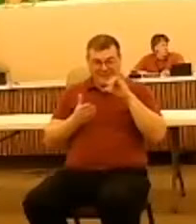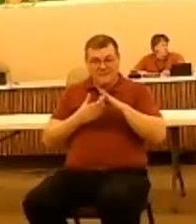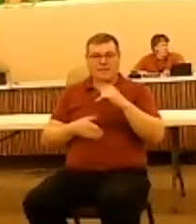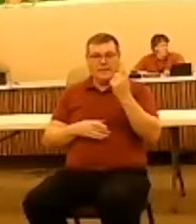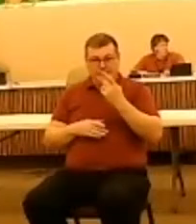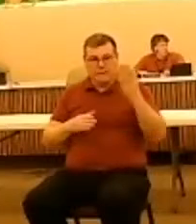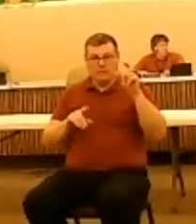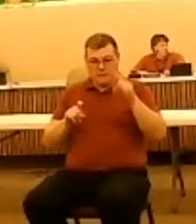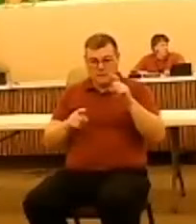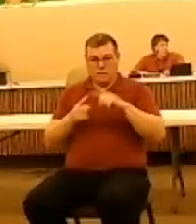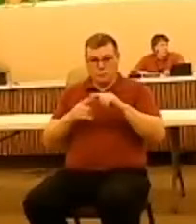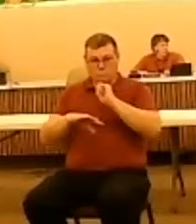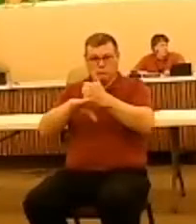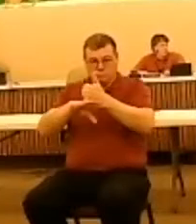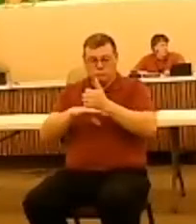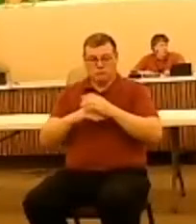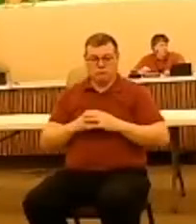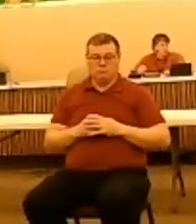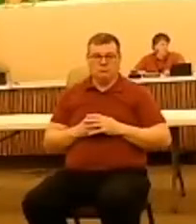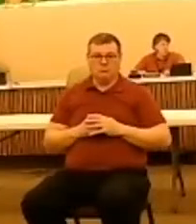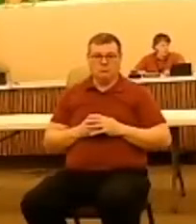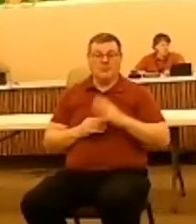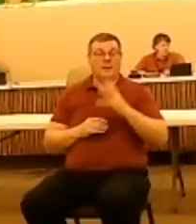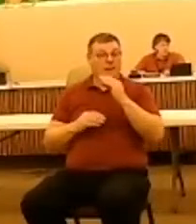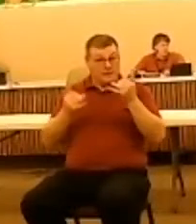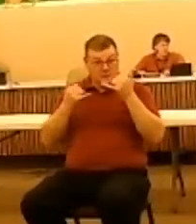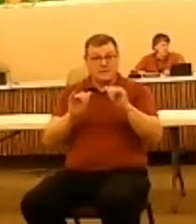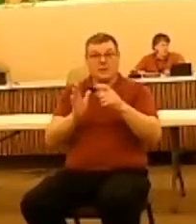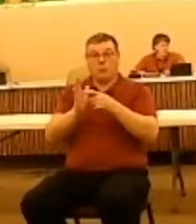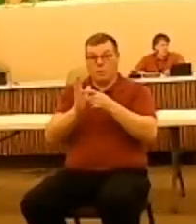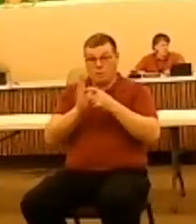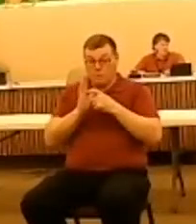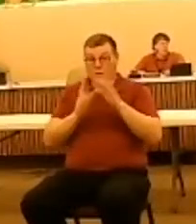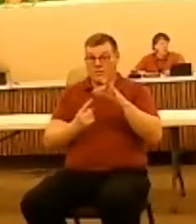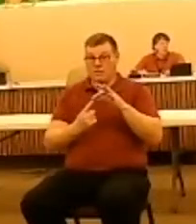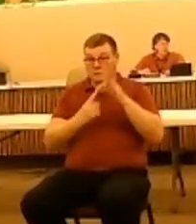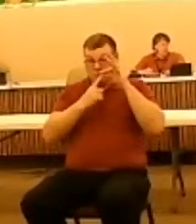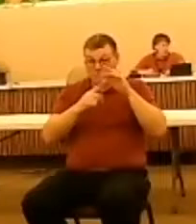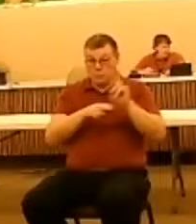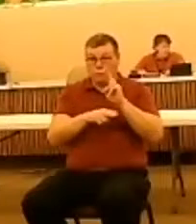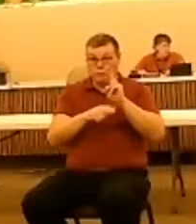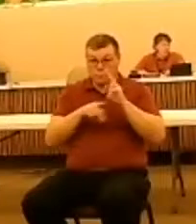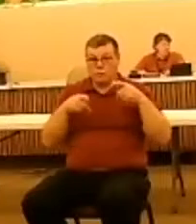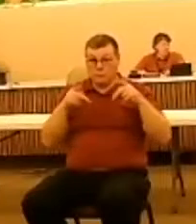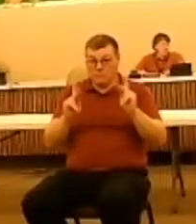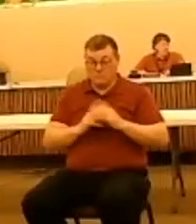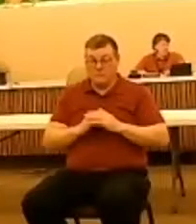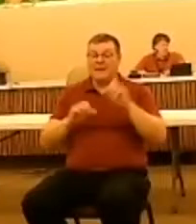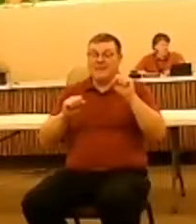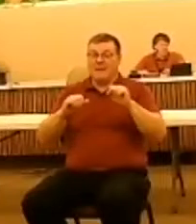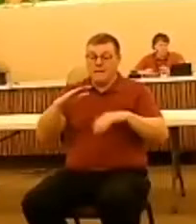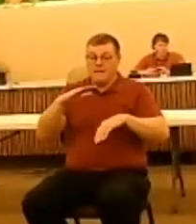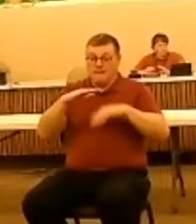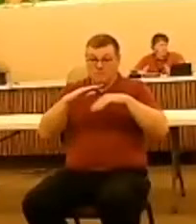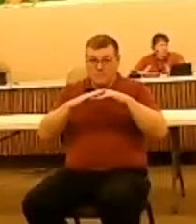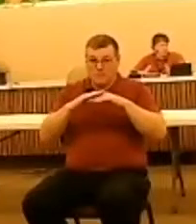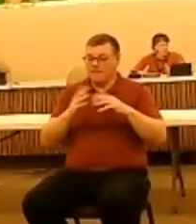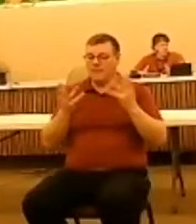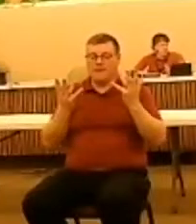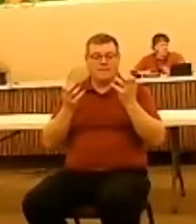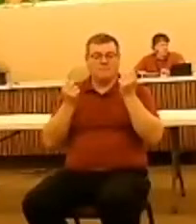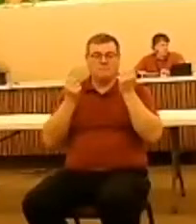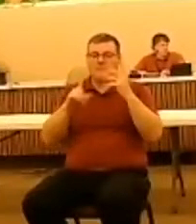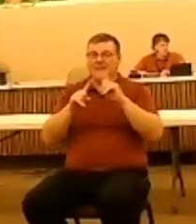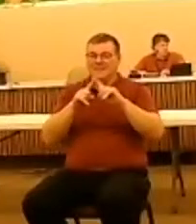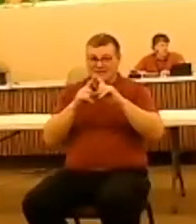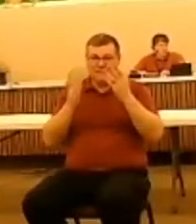we could put in, type of thing. And it could still require a special use permit. It could have a maximum on there. There's a bunch of different things